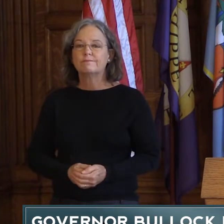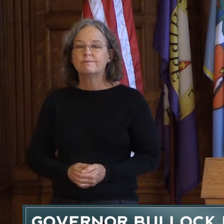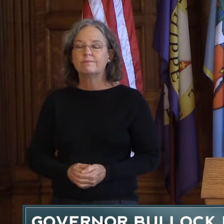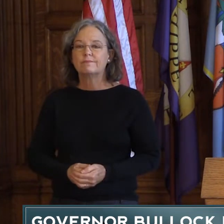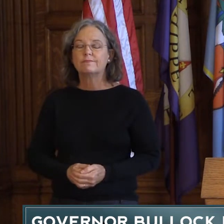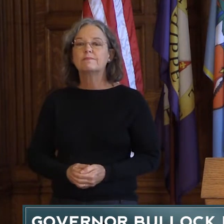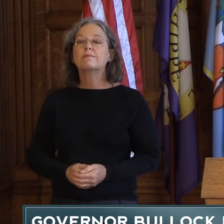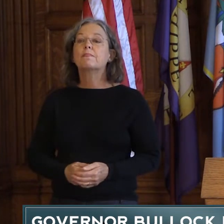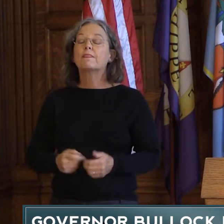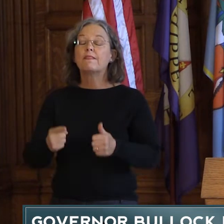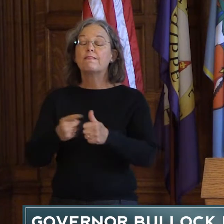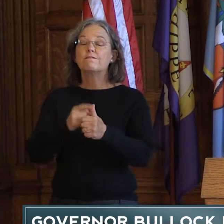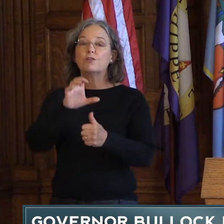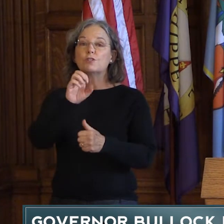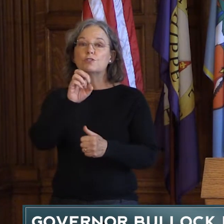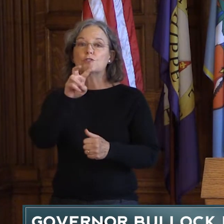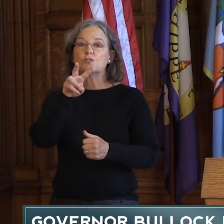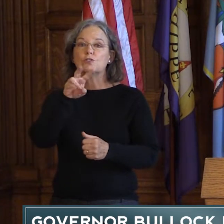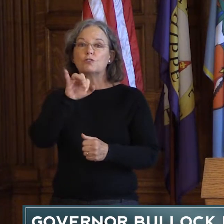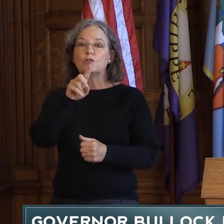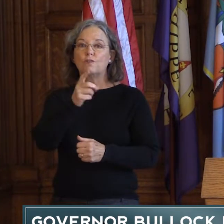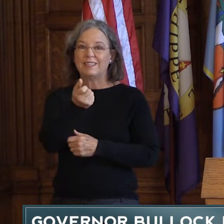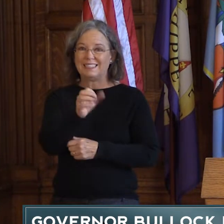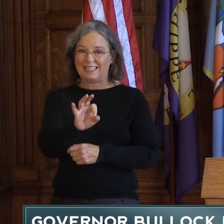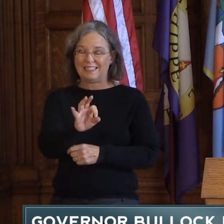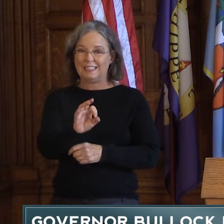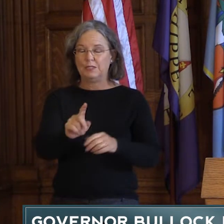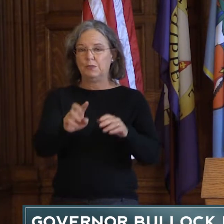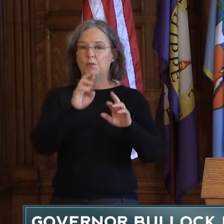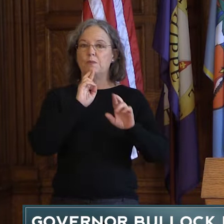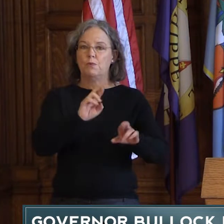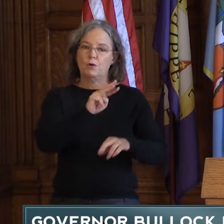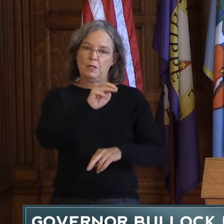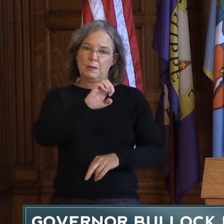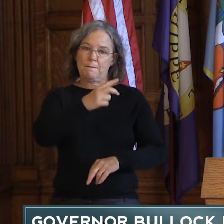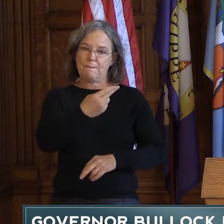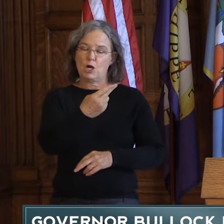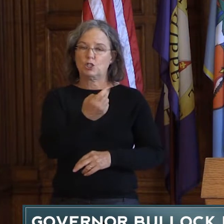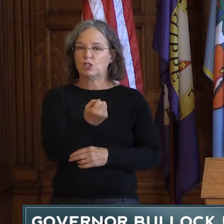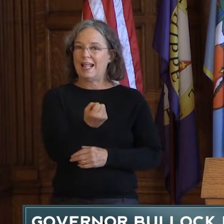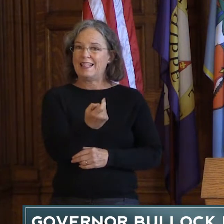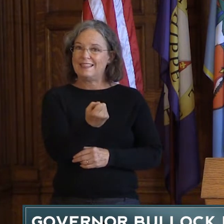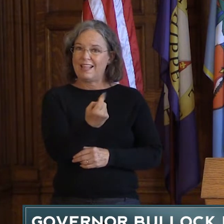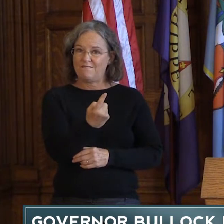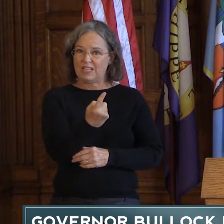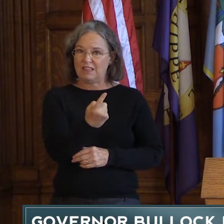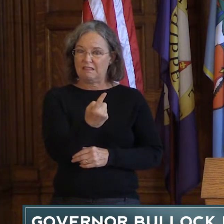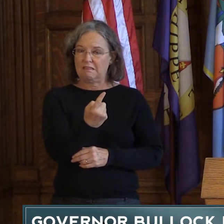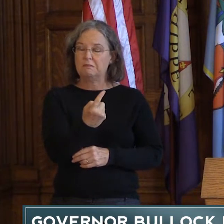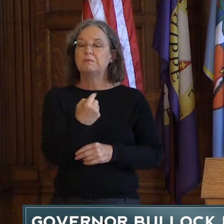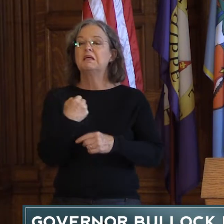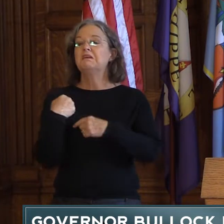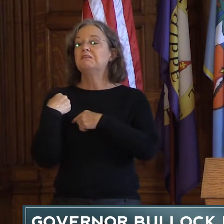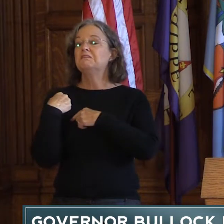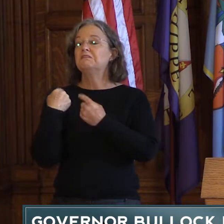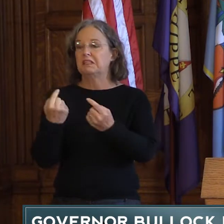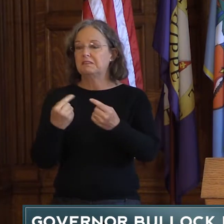first COVID-19 case in Montana was reported on March 11th. Since then, the number of new cases has